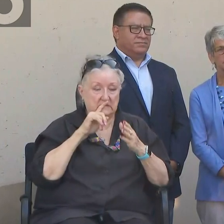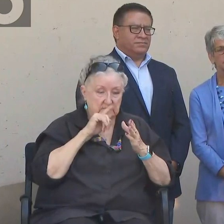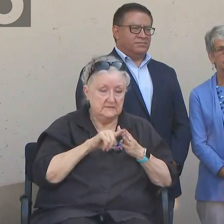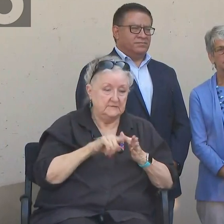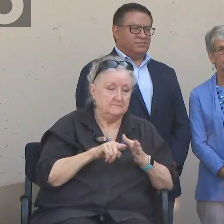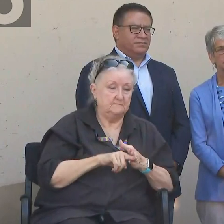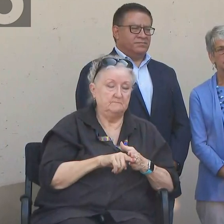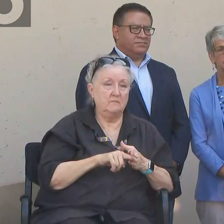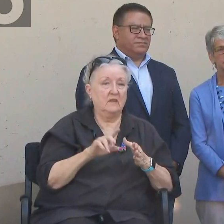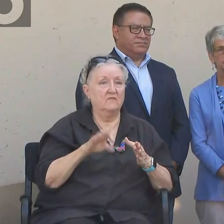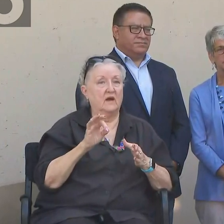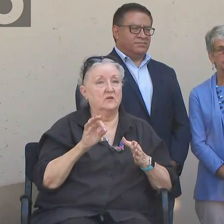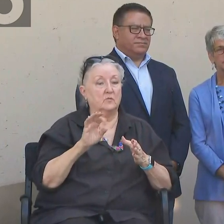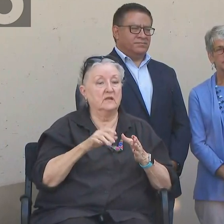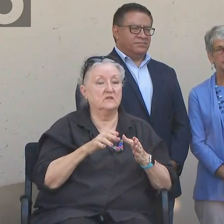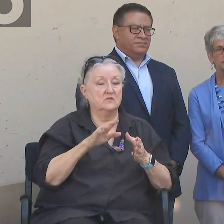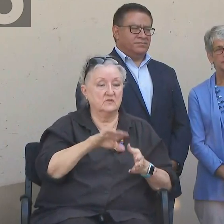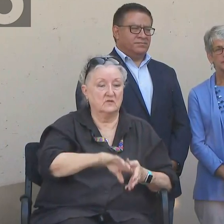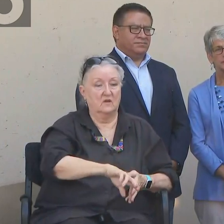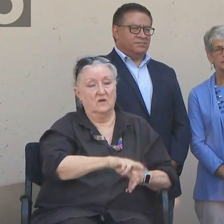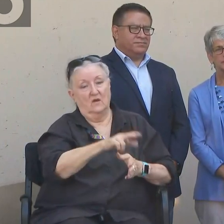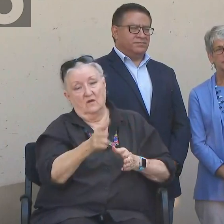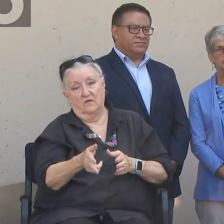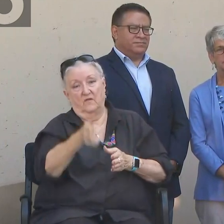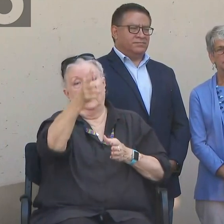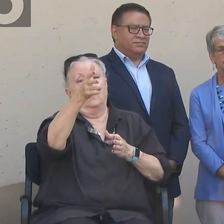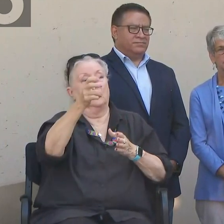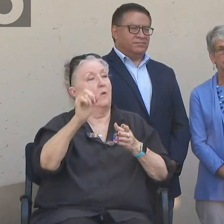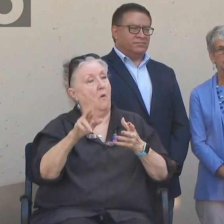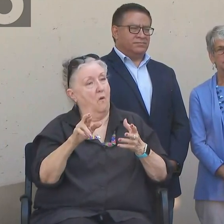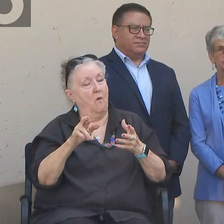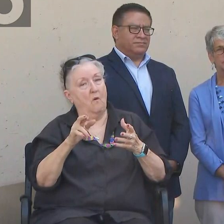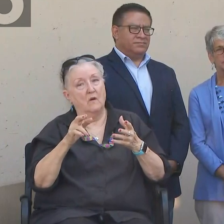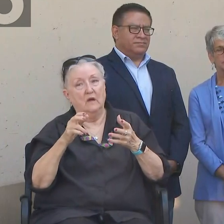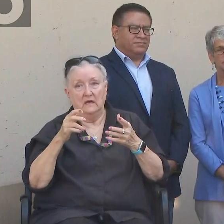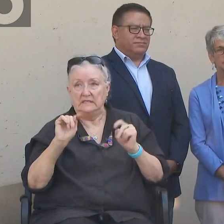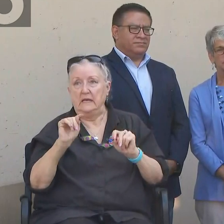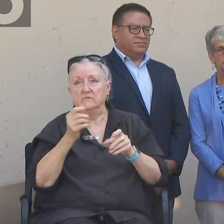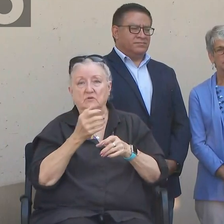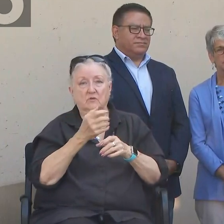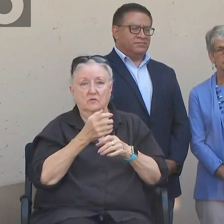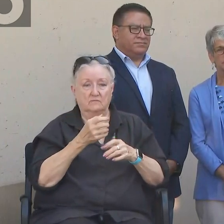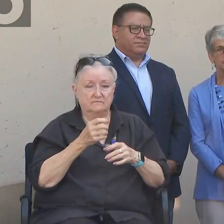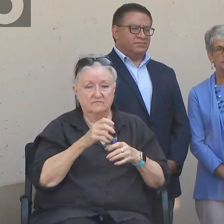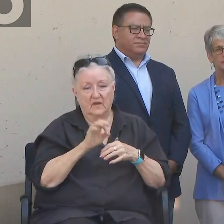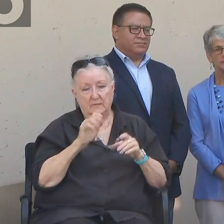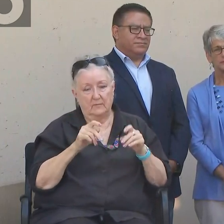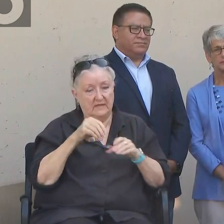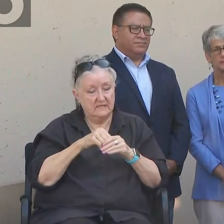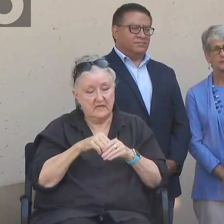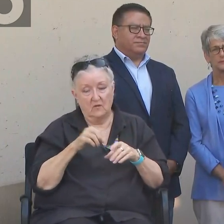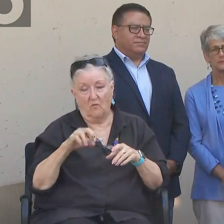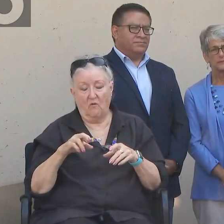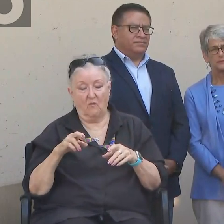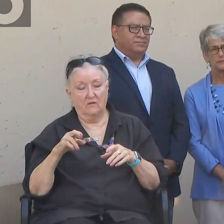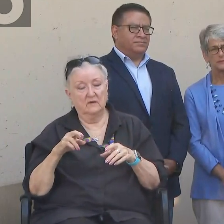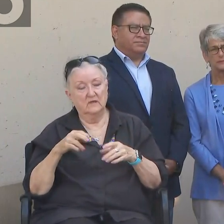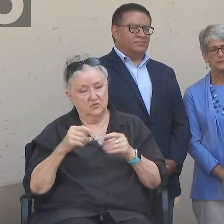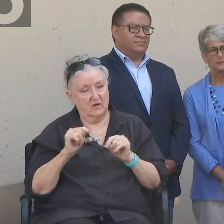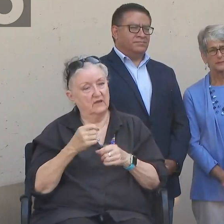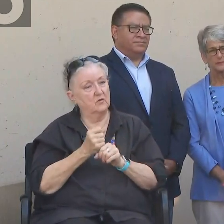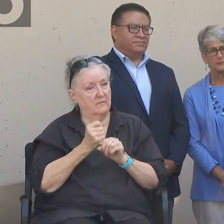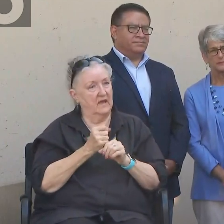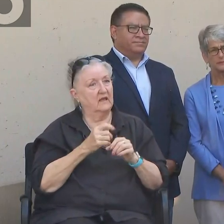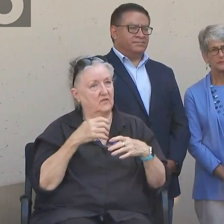actually either refloat that vessel and attempt to recover anyone who may be inside, or to try to